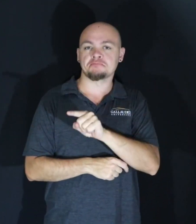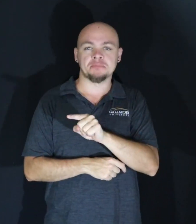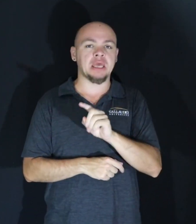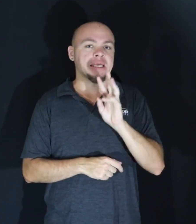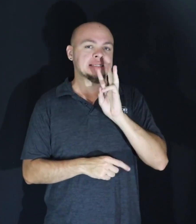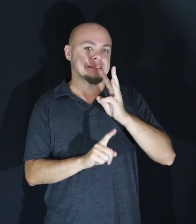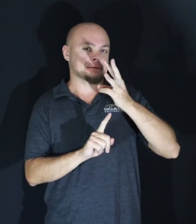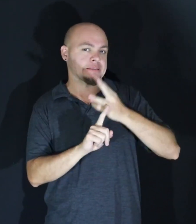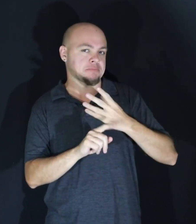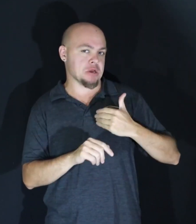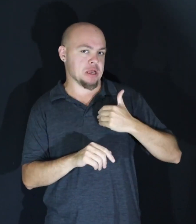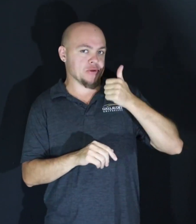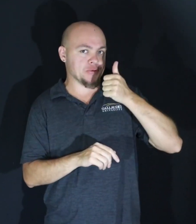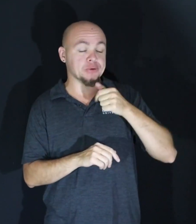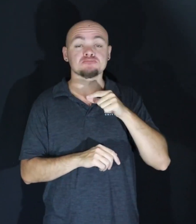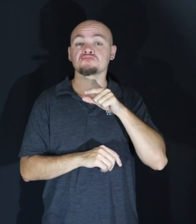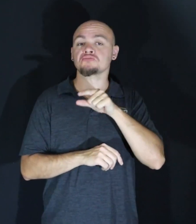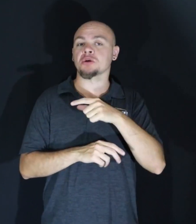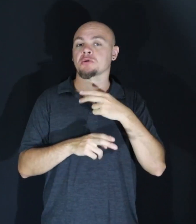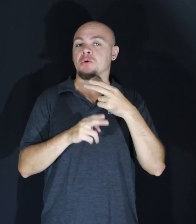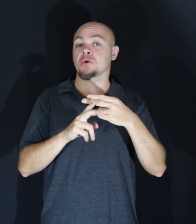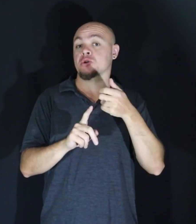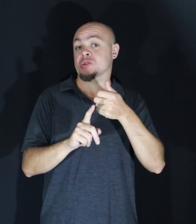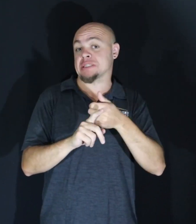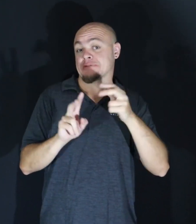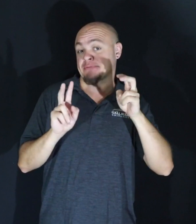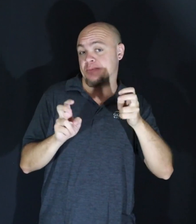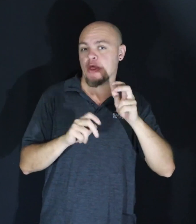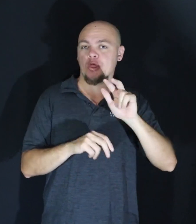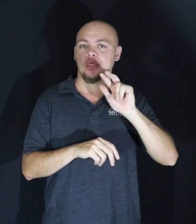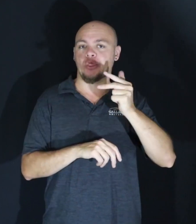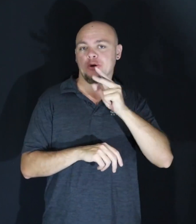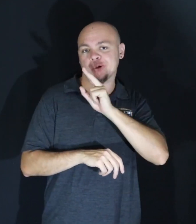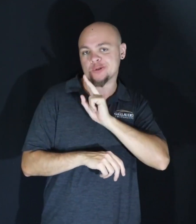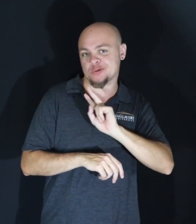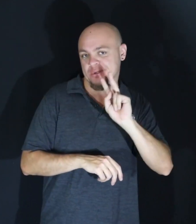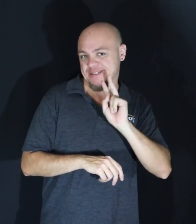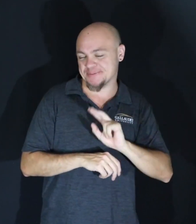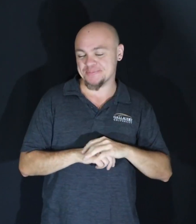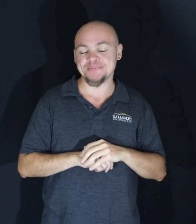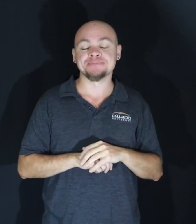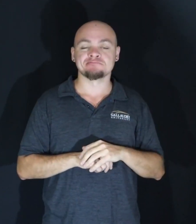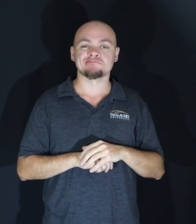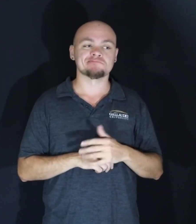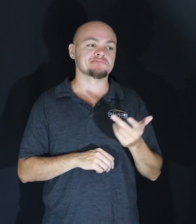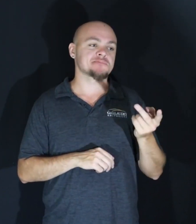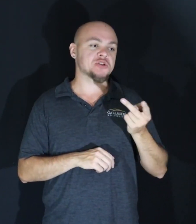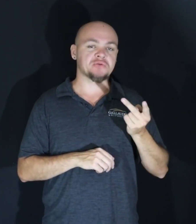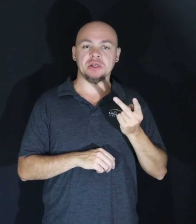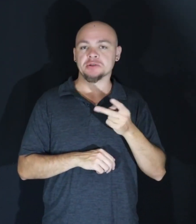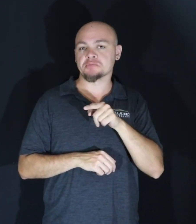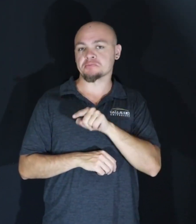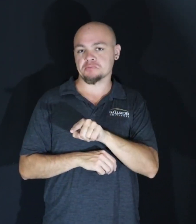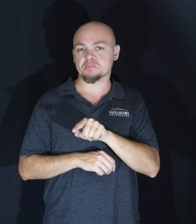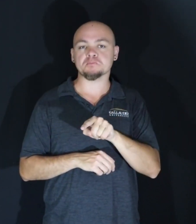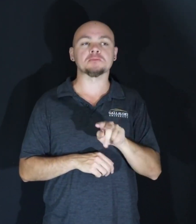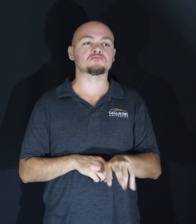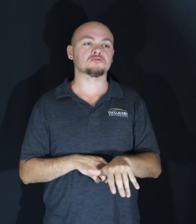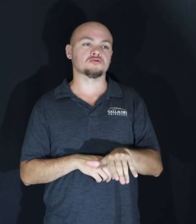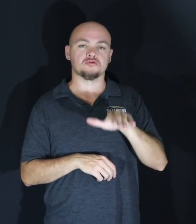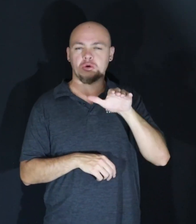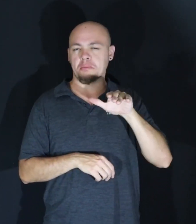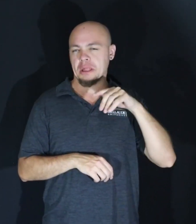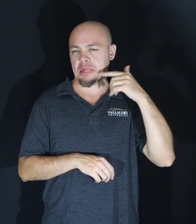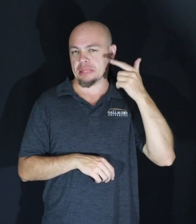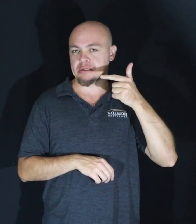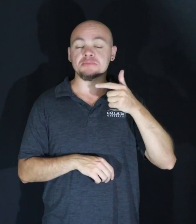us. She referred to herself as the third twin. She grew up alongside us in North London and had had children